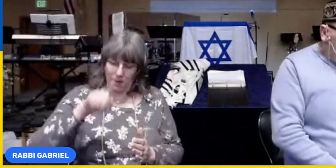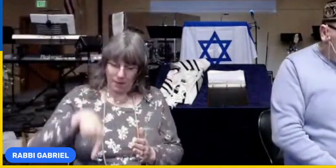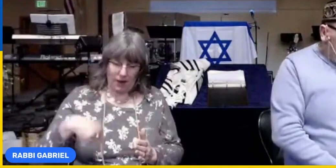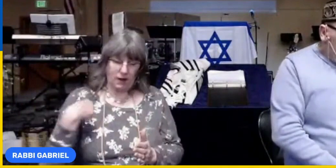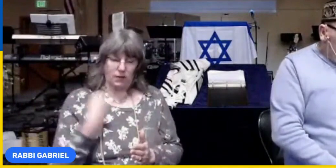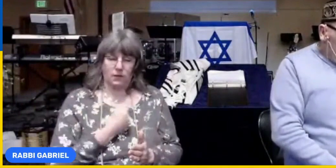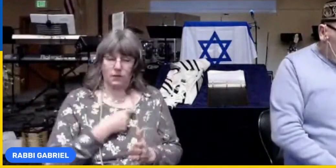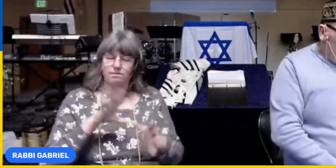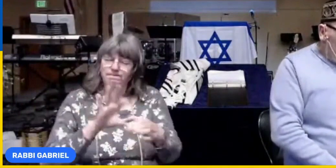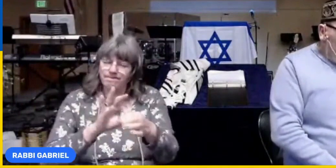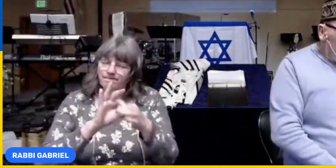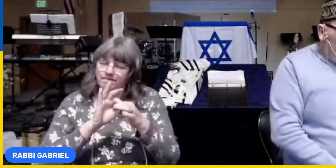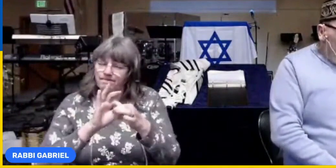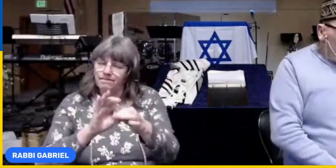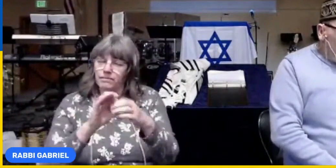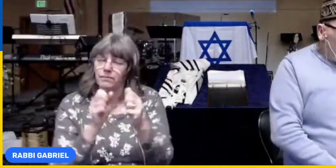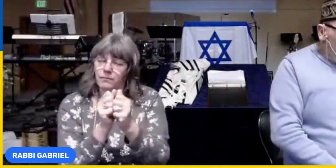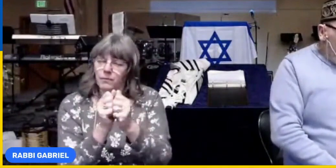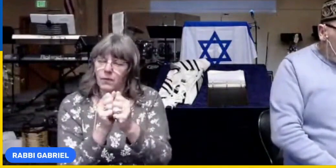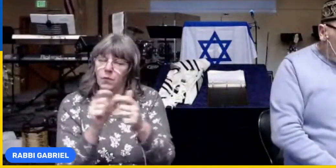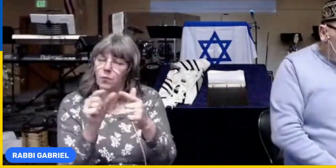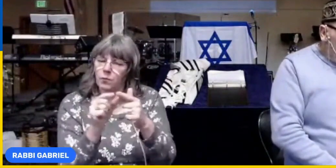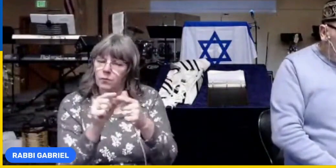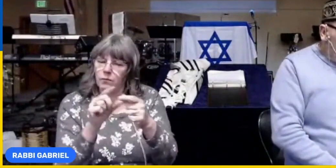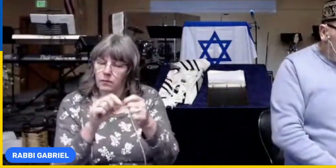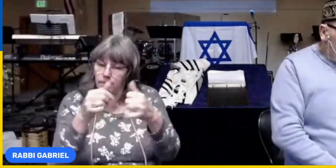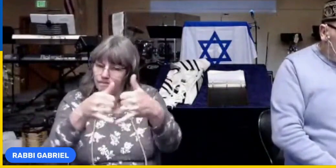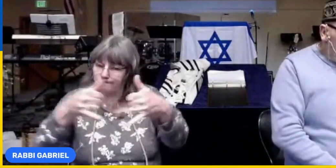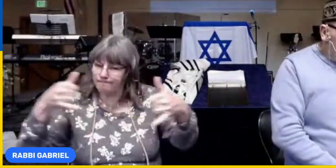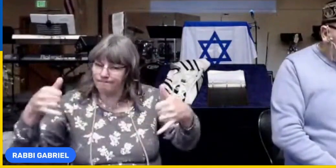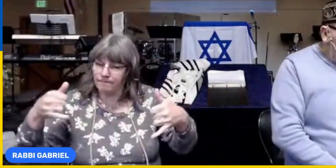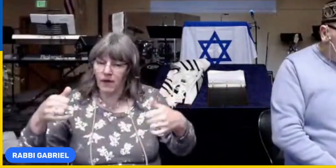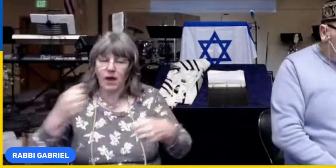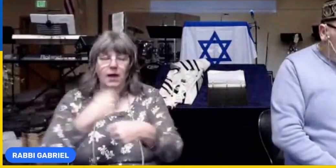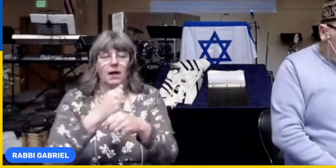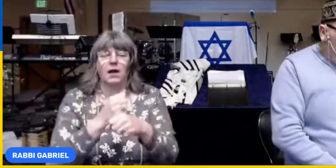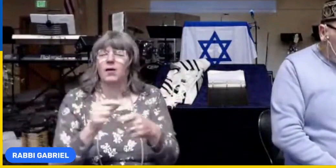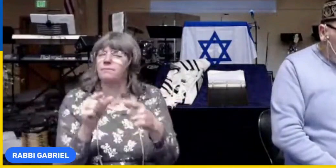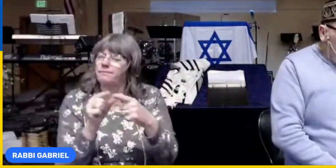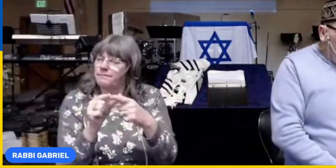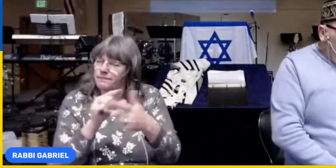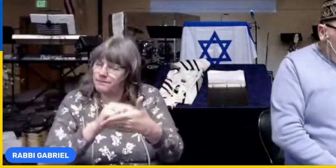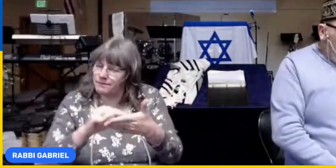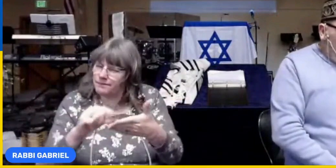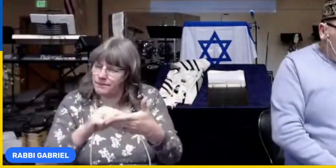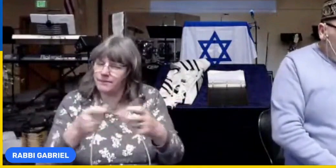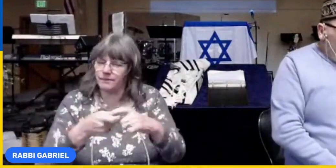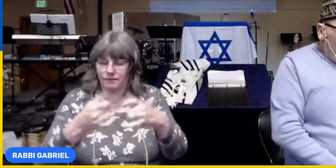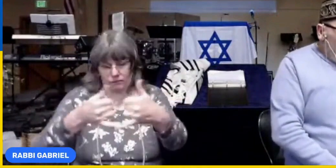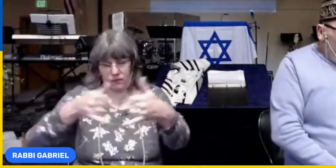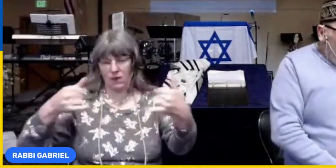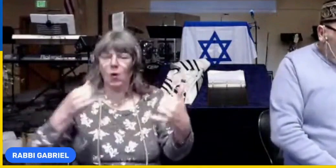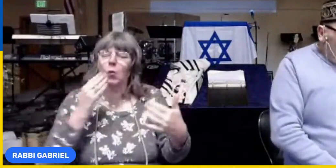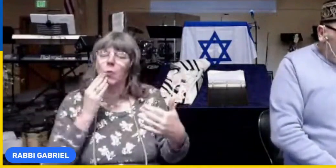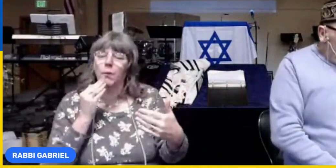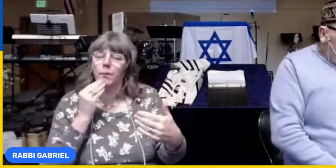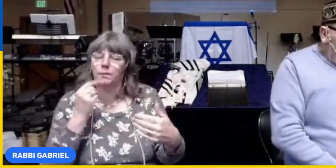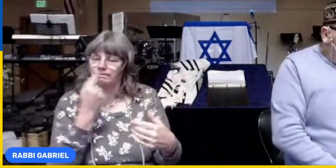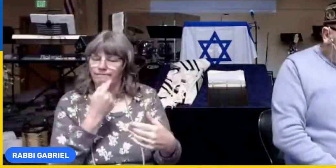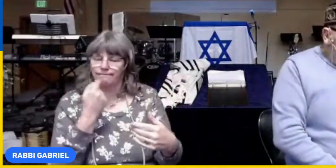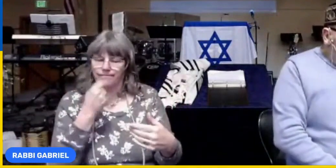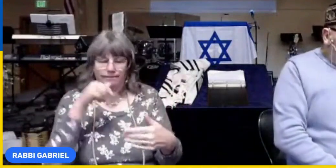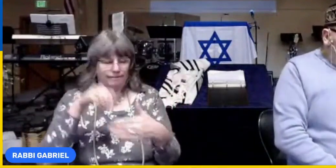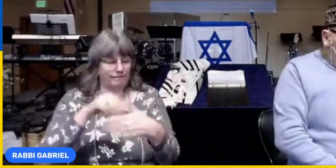of Torah. O Lord our God, we ask that you make the words of your Torah sweet in our mouth and in the mouth